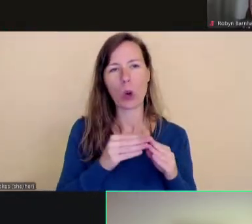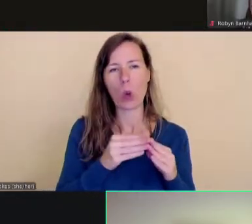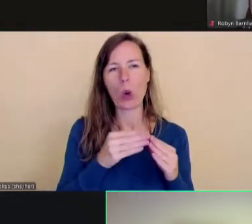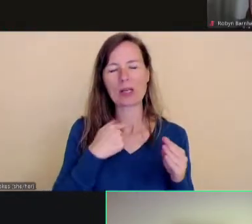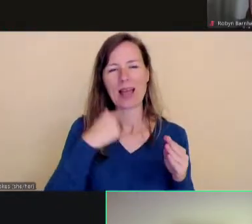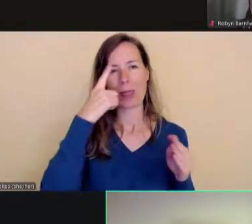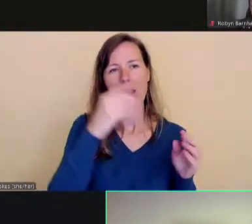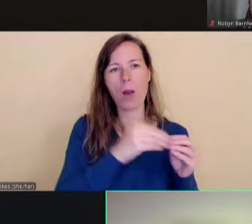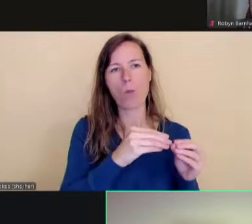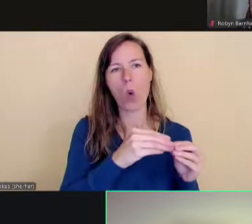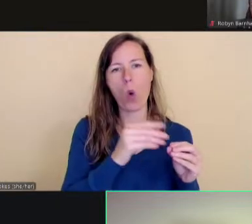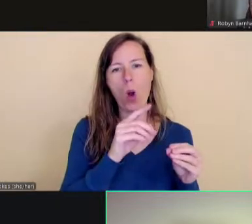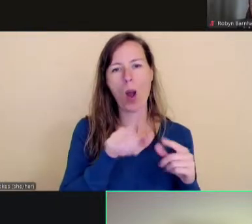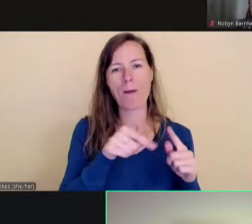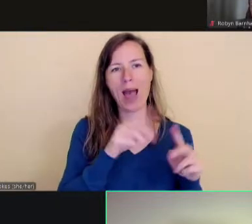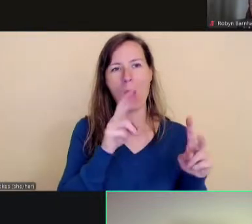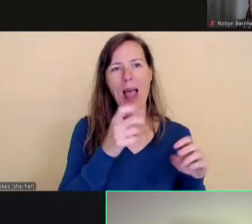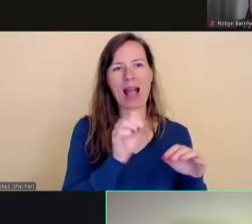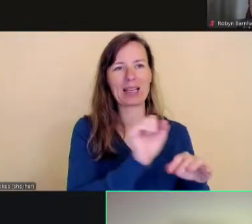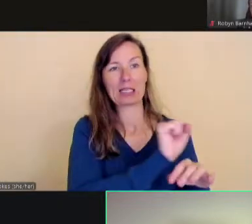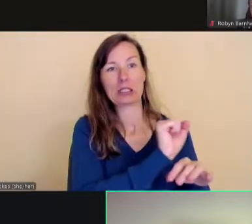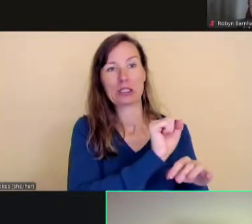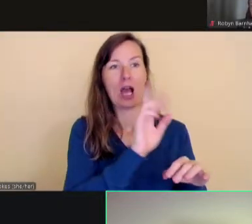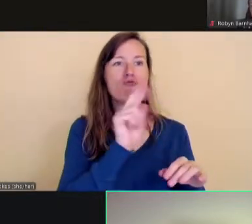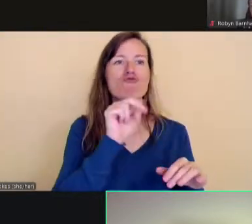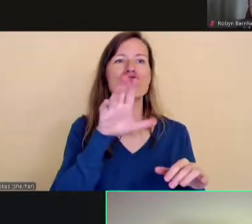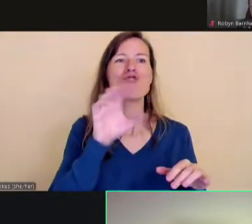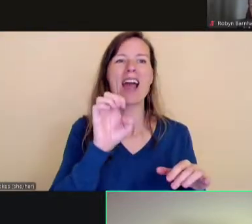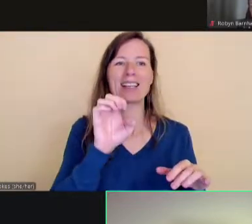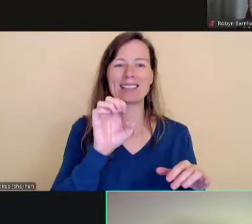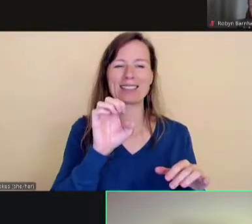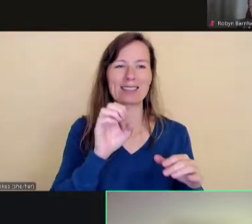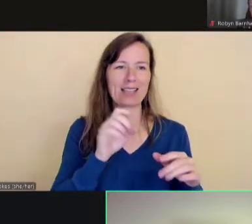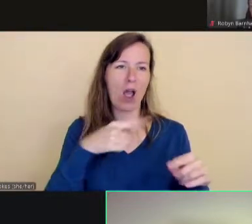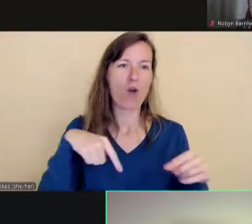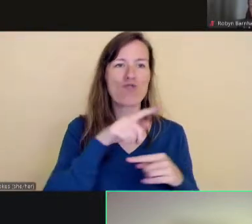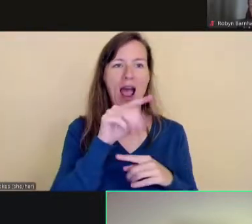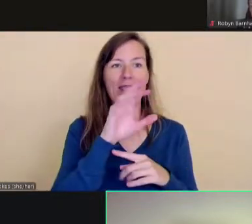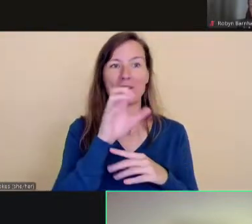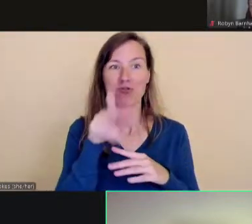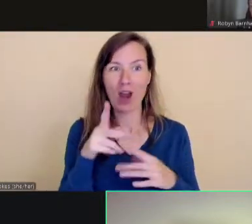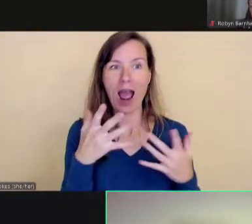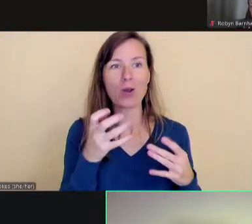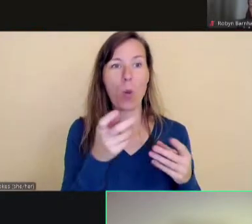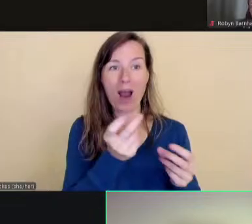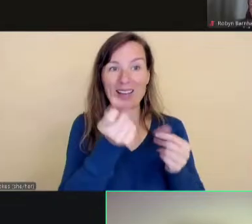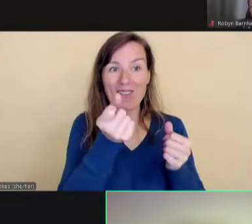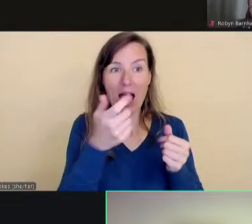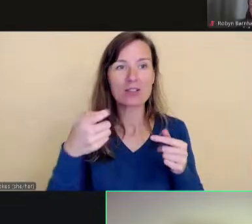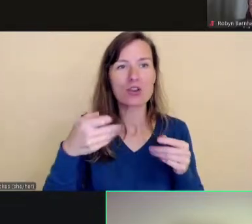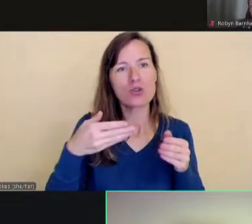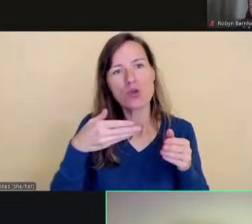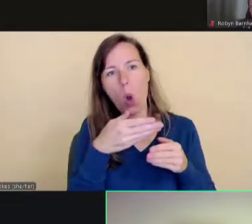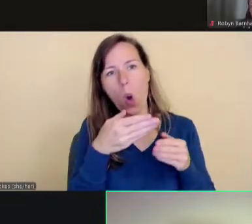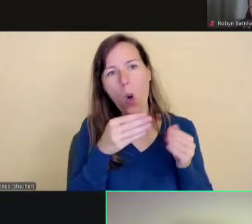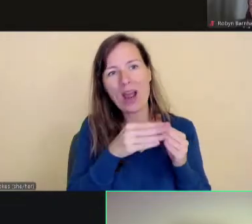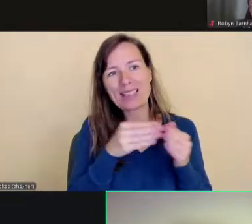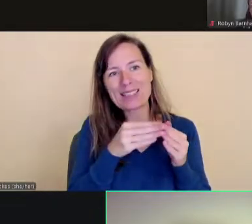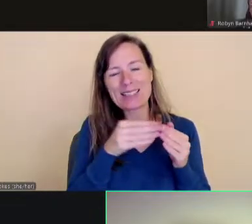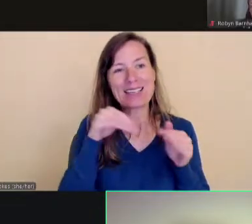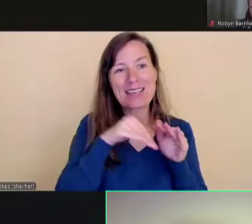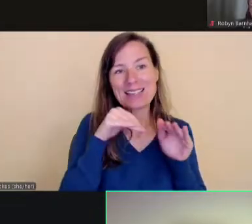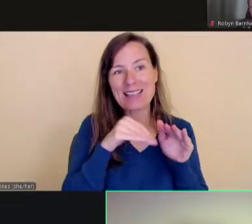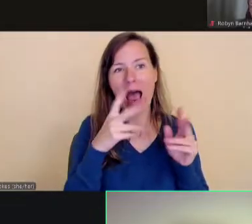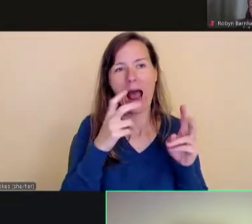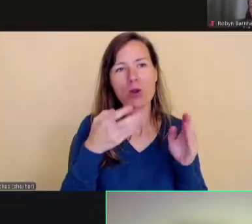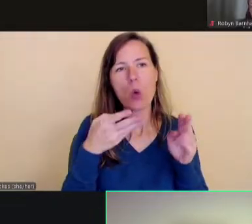of a race, and we're going around the track. And if you want to get faster, you go to the inside and you cut the corner, right? And so